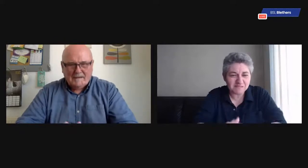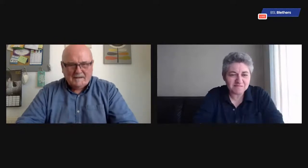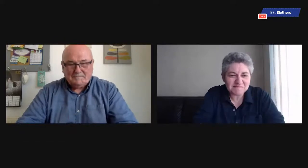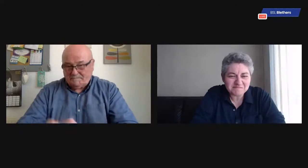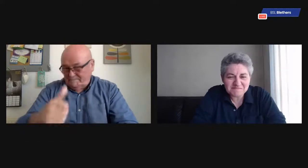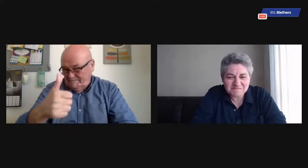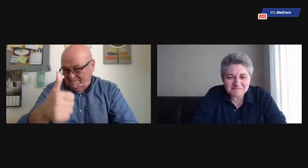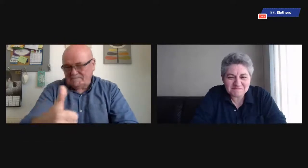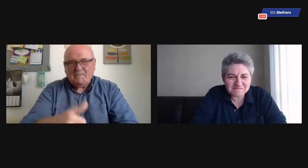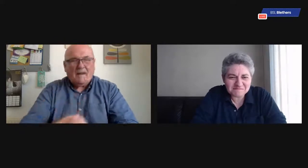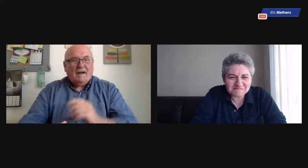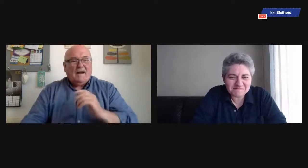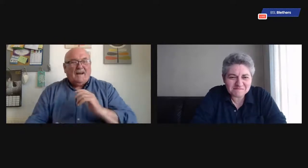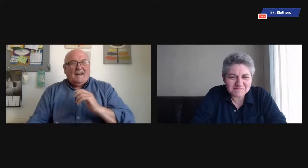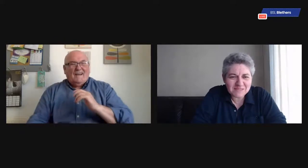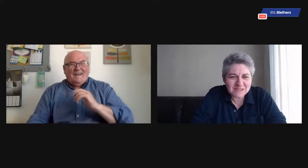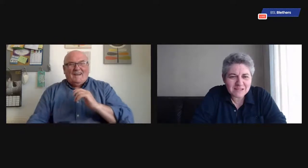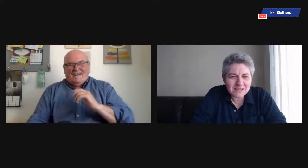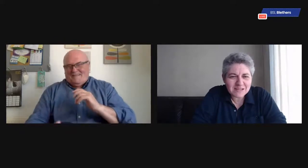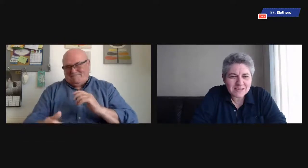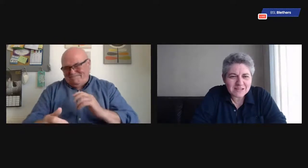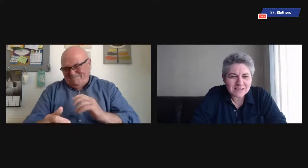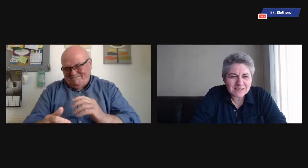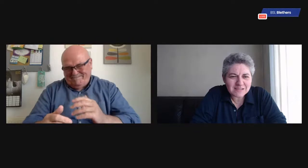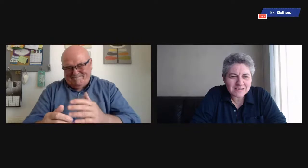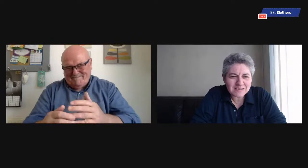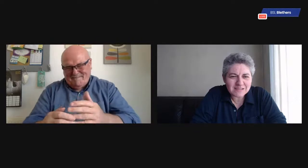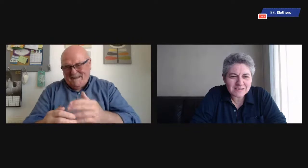is? Not a problem.